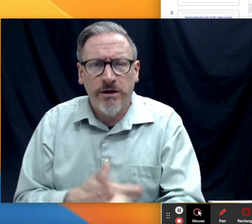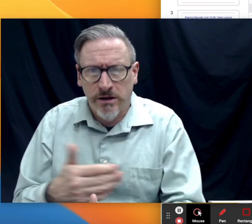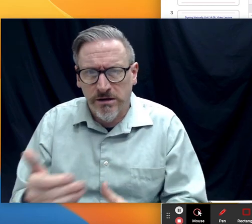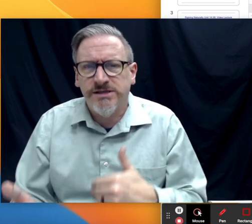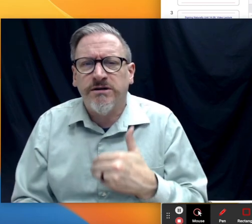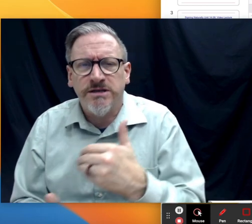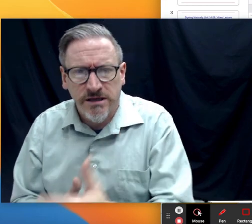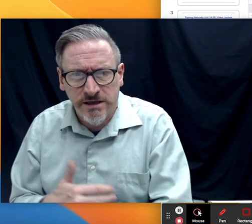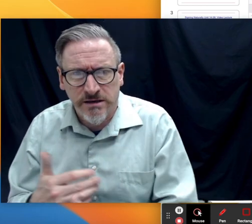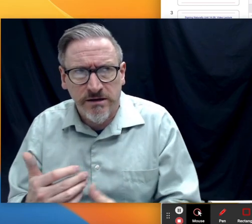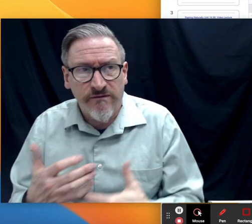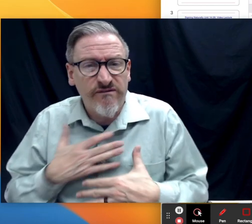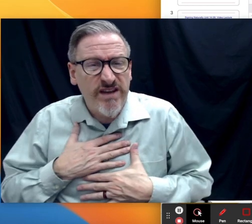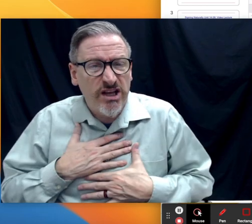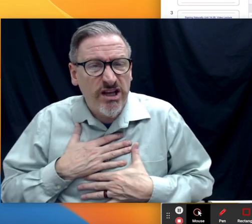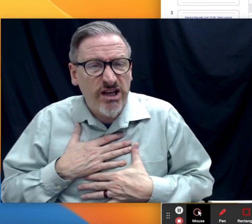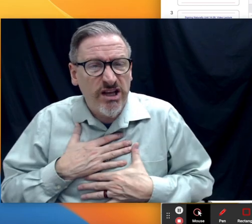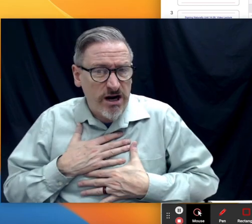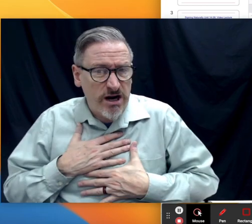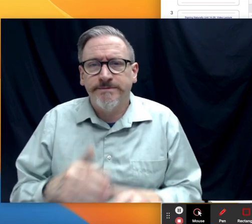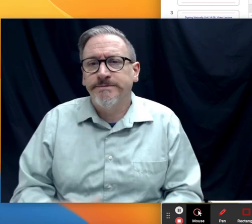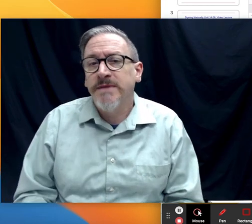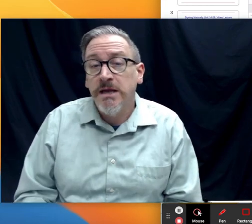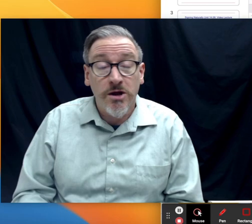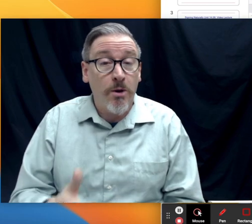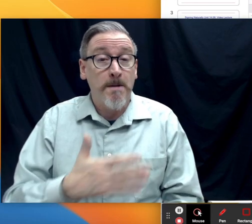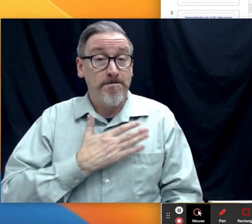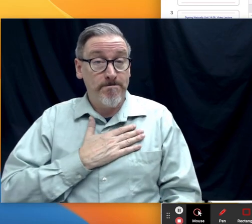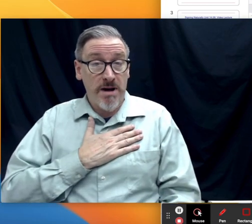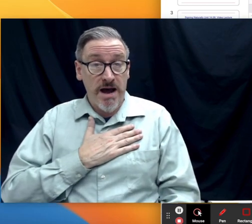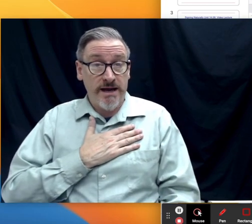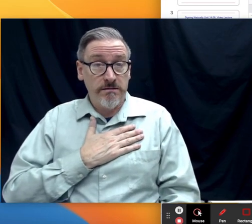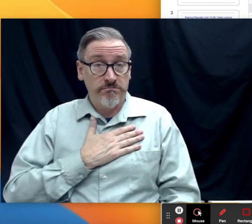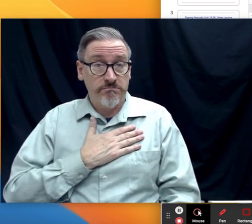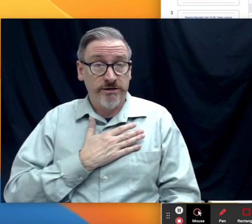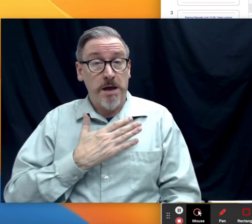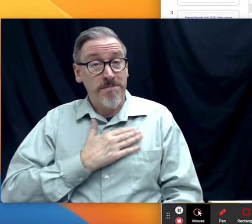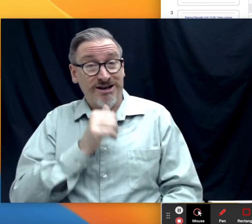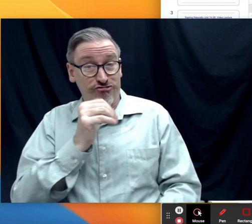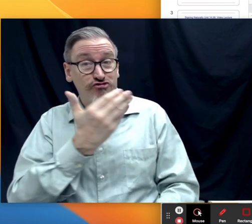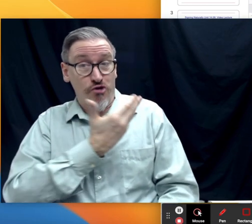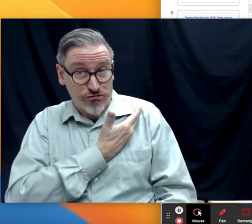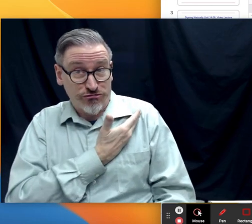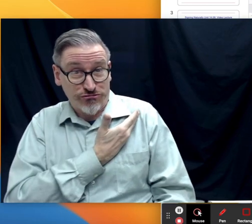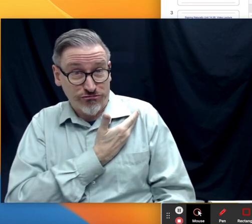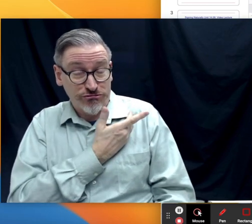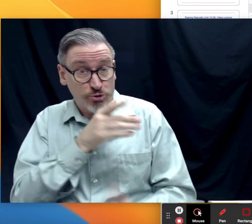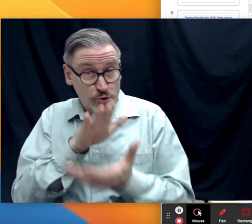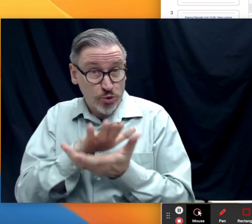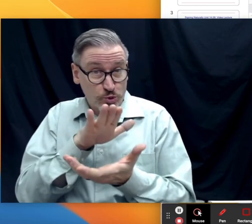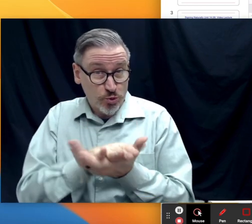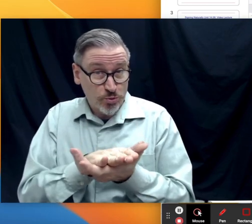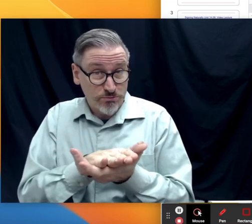eventually it'll all start to feel right. Oh, my, right?